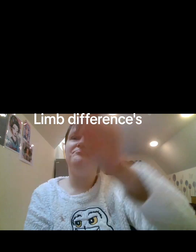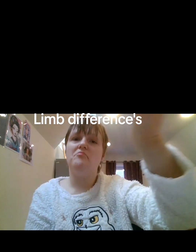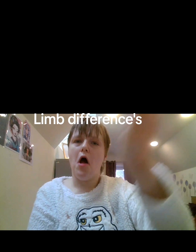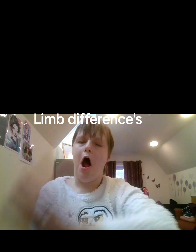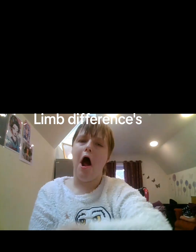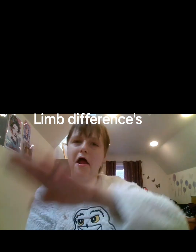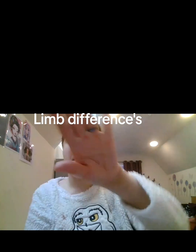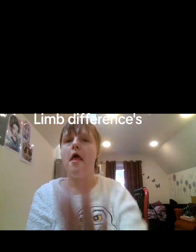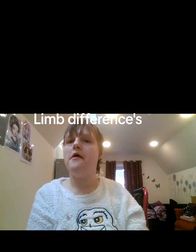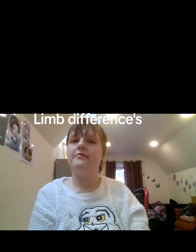Bye.